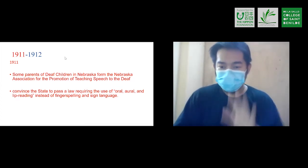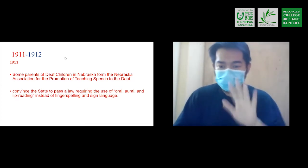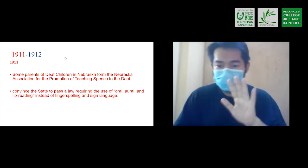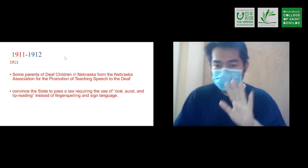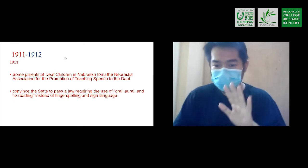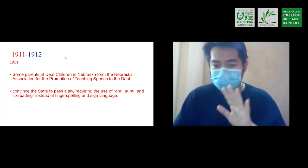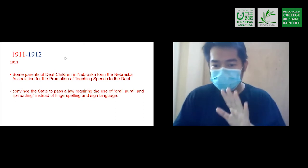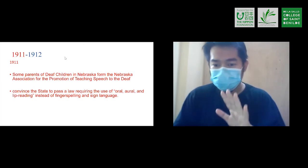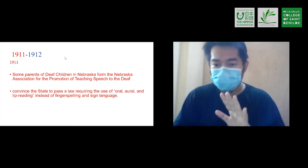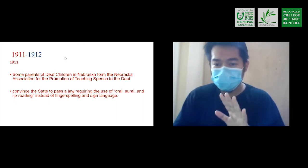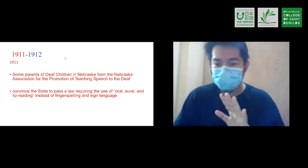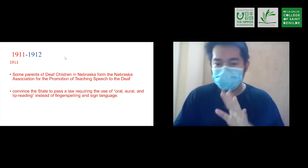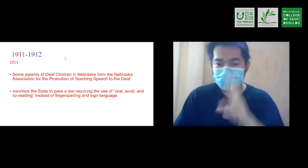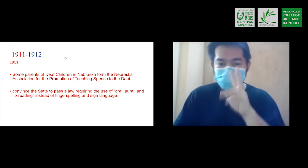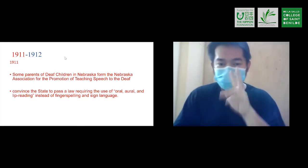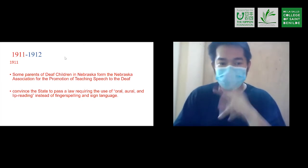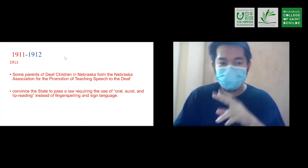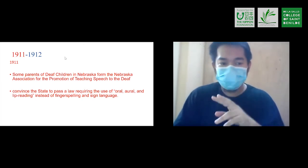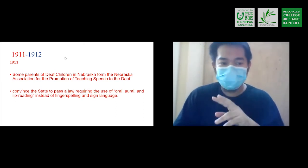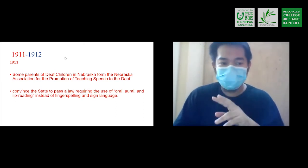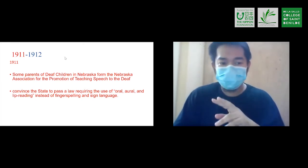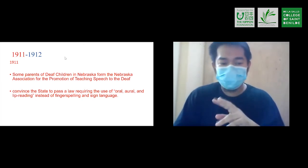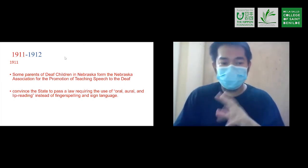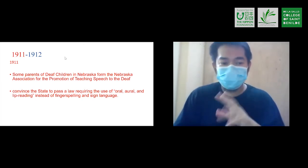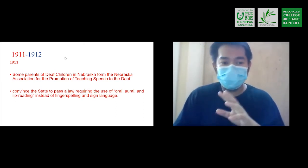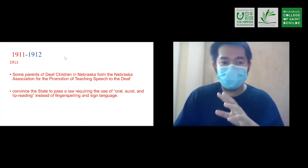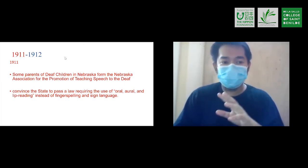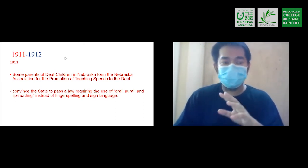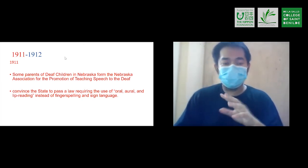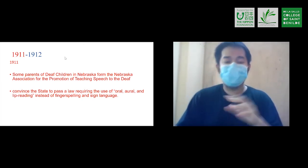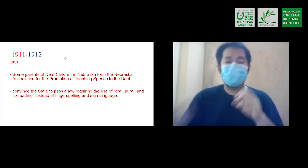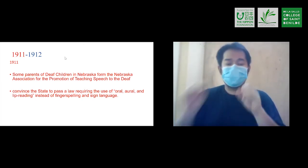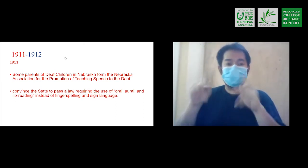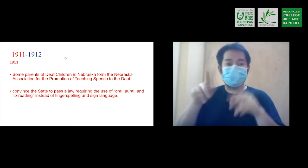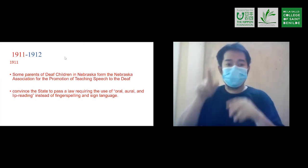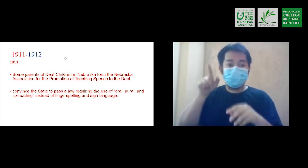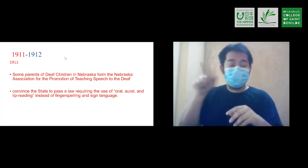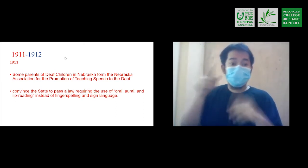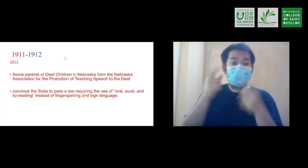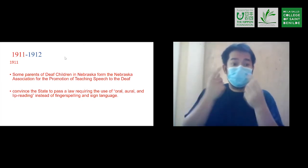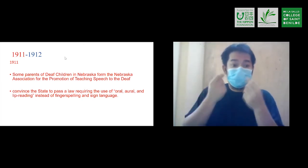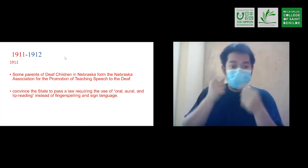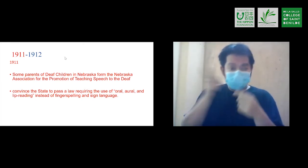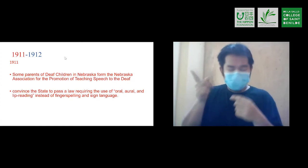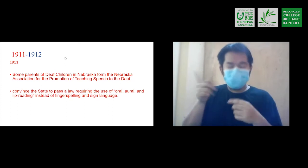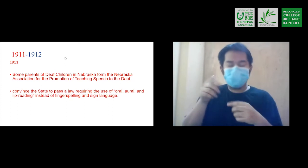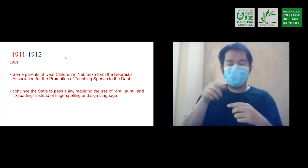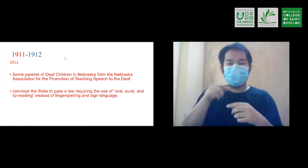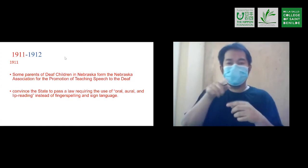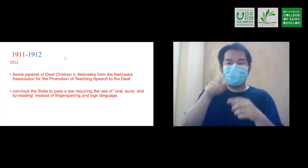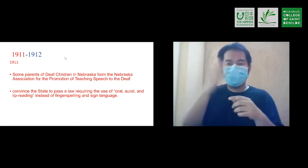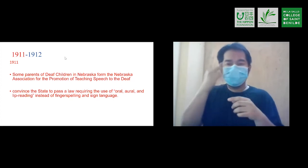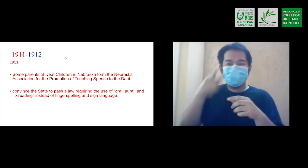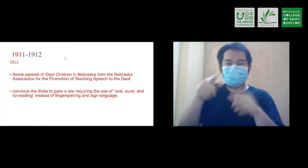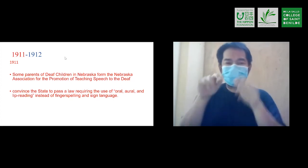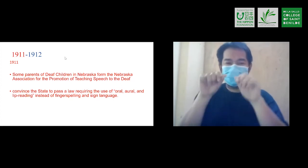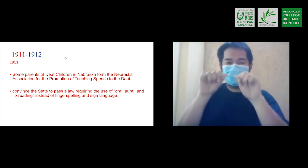advocated that the children would not use sign language and would only learn oral.